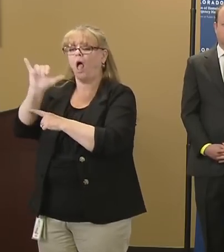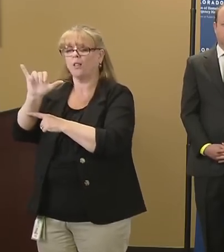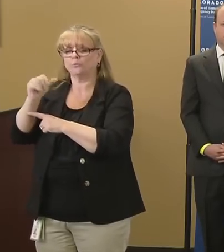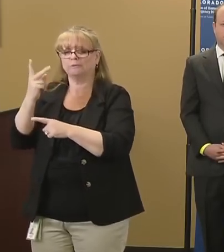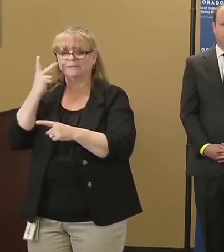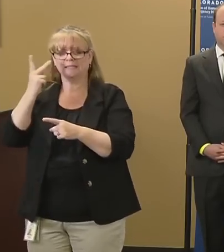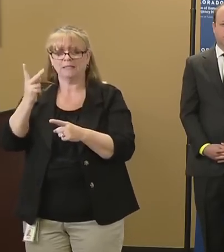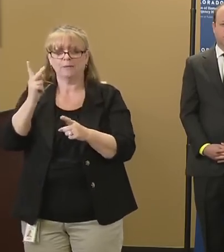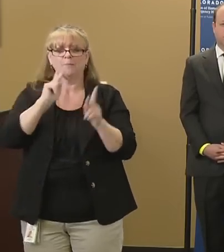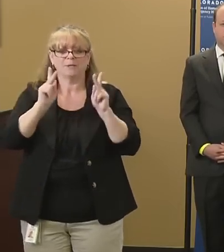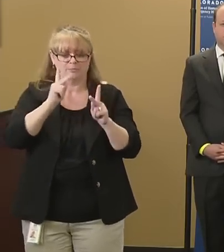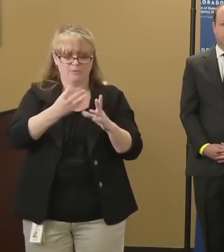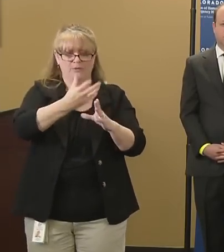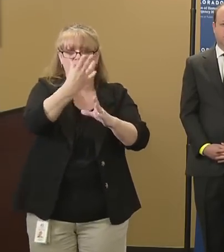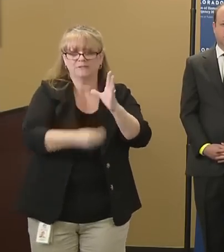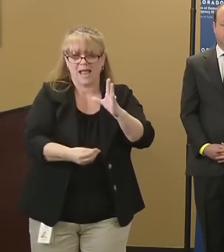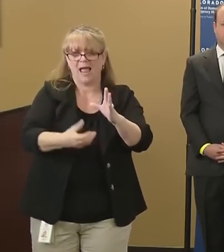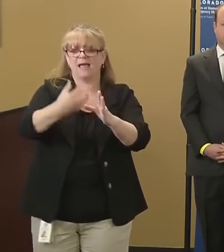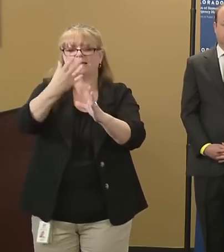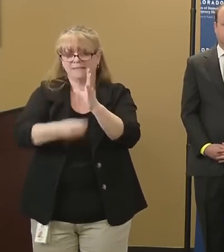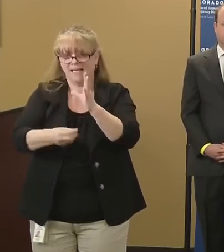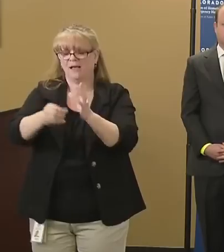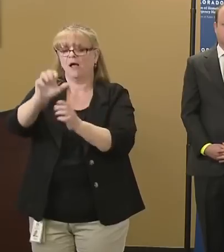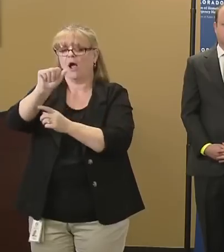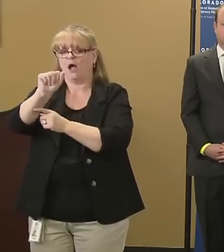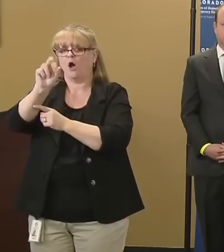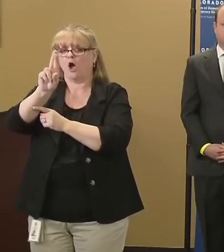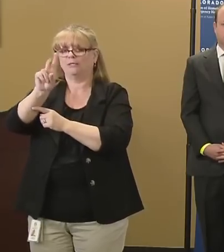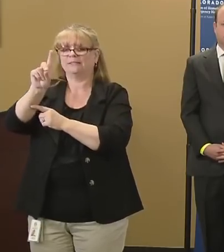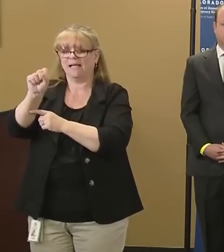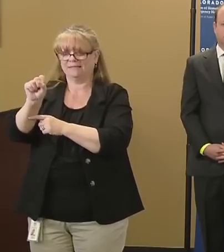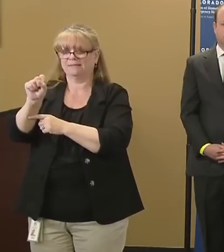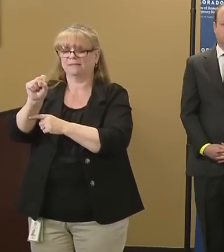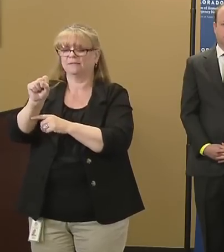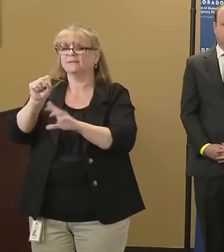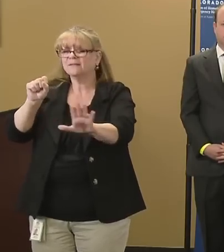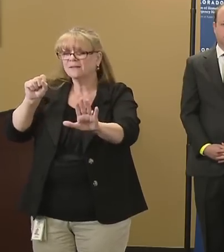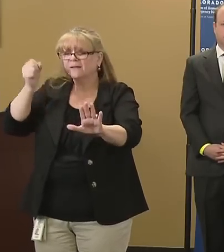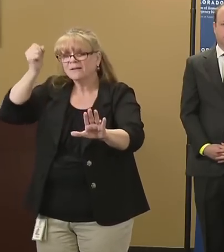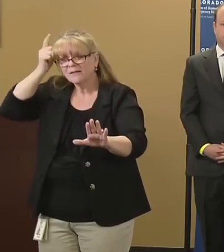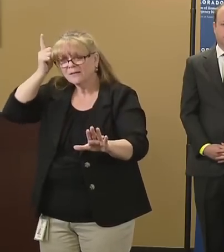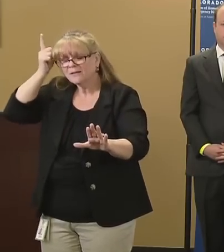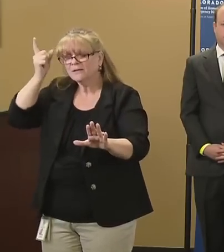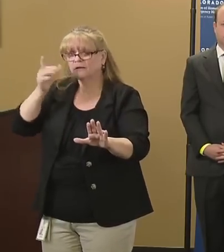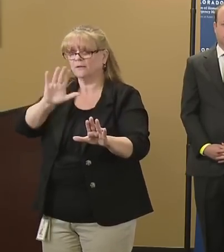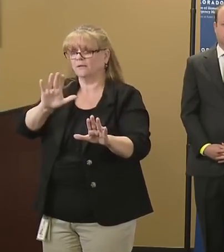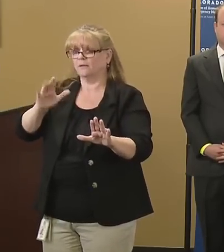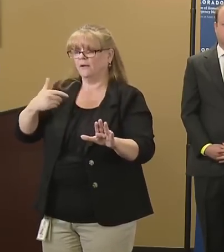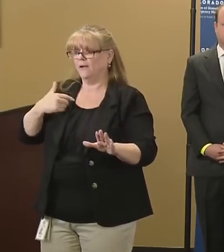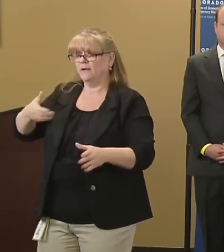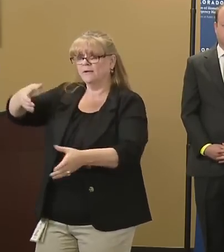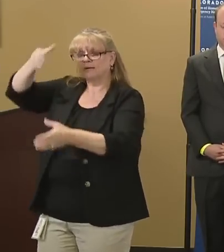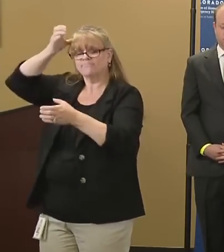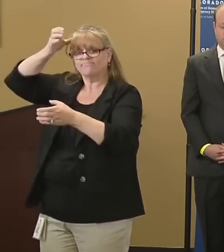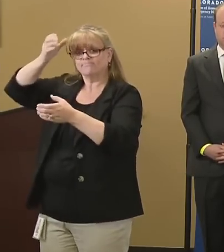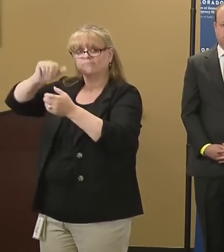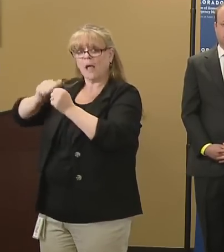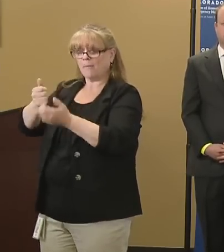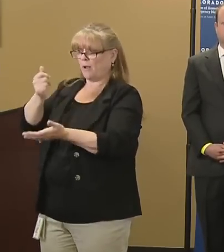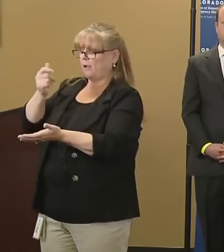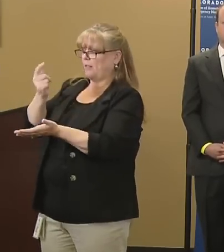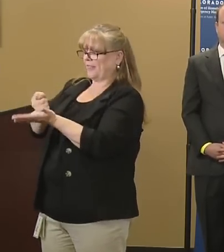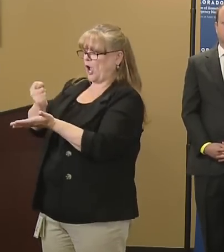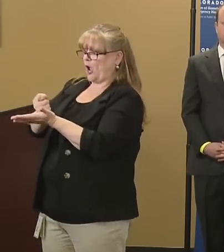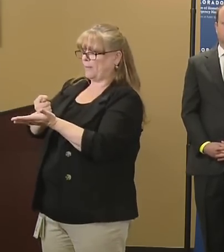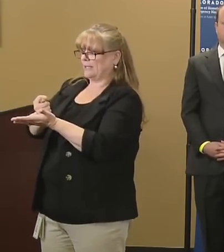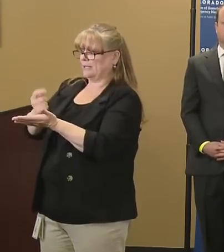There are no known medical treatments for patients with ARDS, but there's a lot of other things we do that